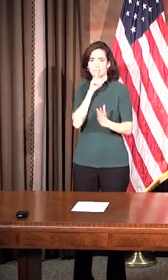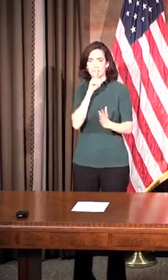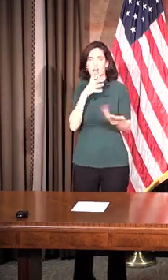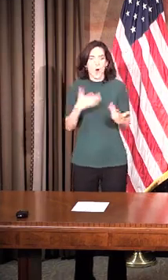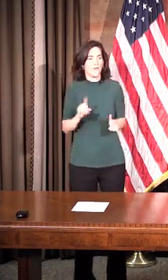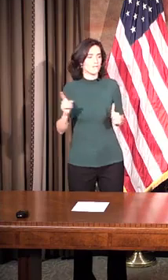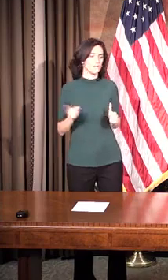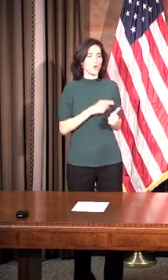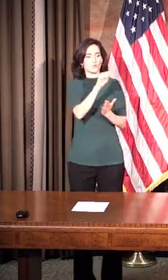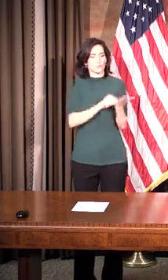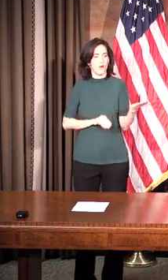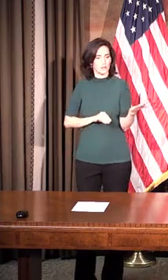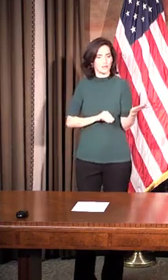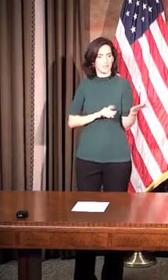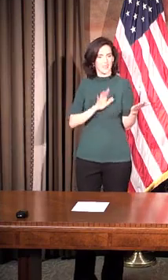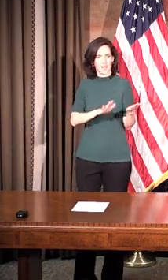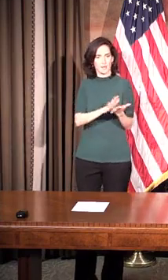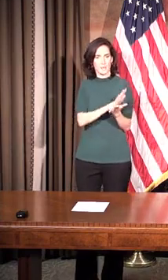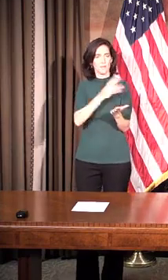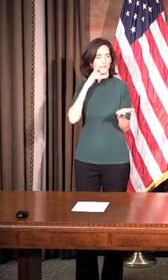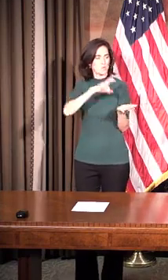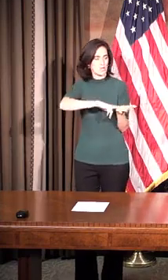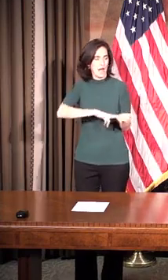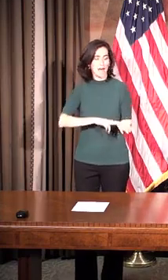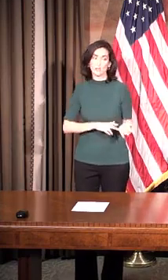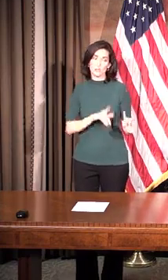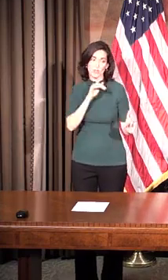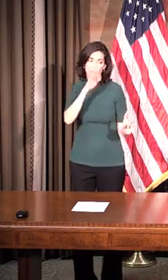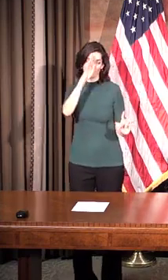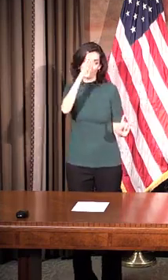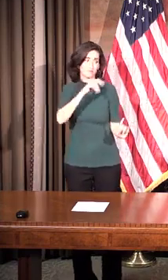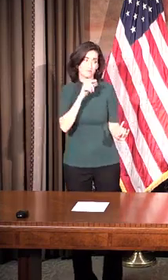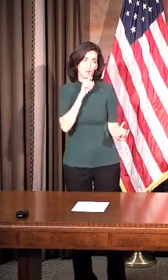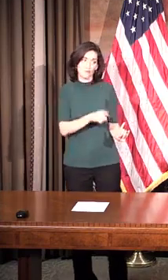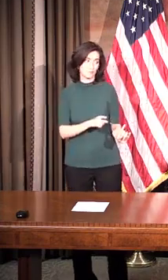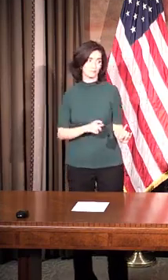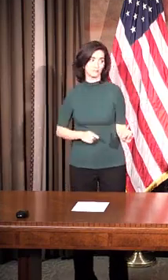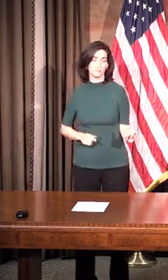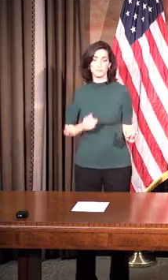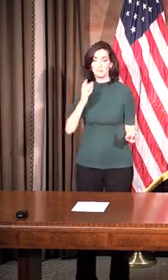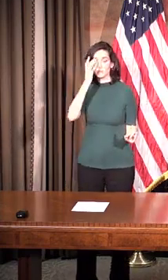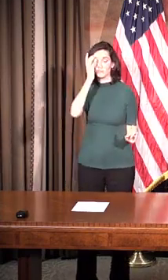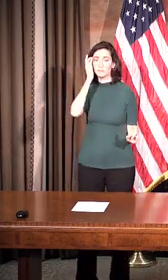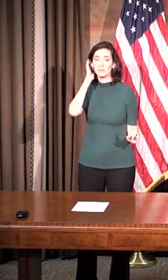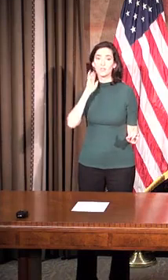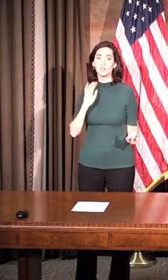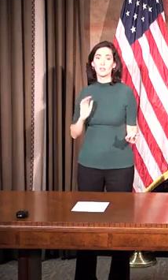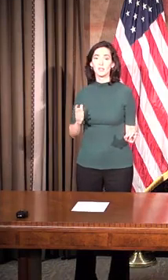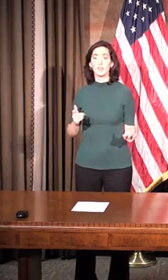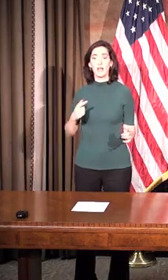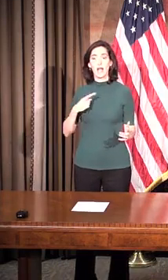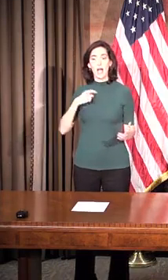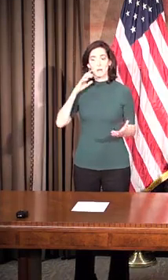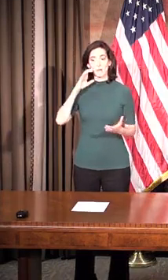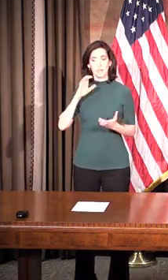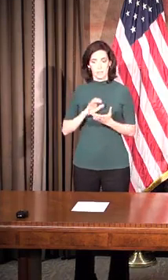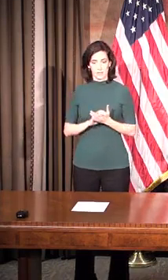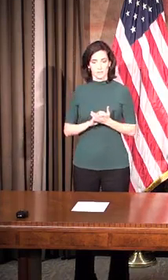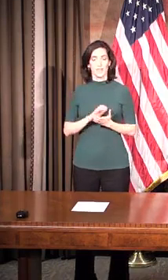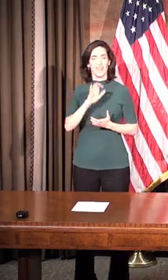it's a fiction. They didn't do it. And that certainly, I believe, renders their